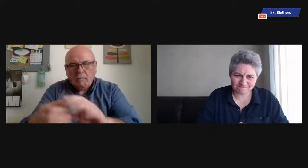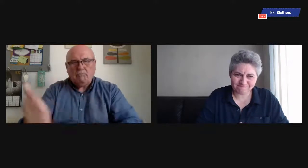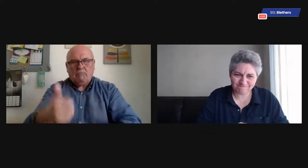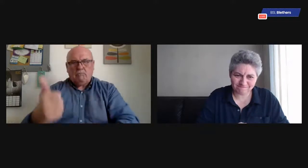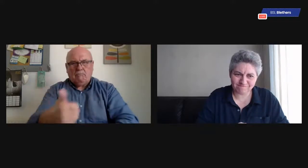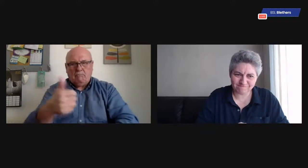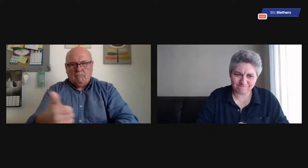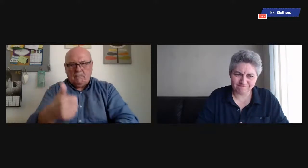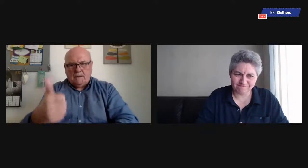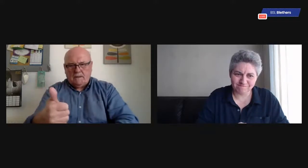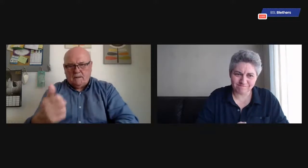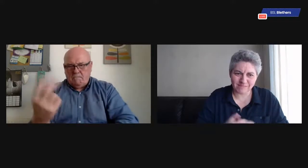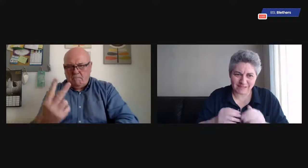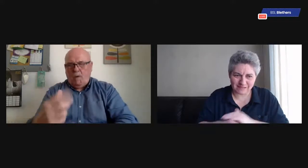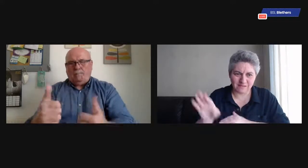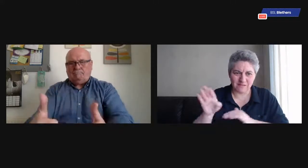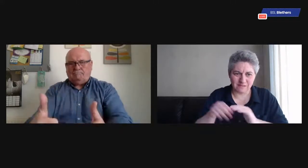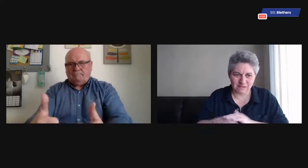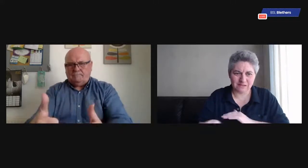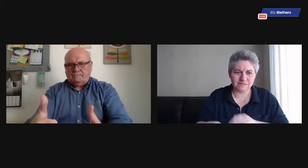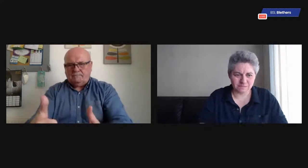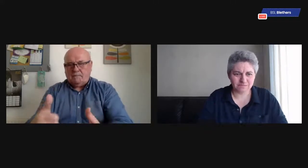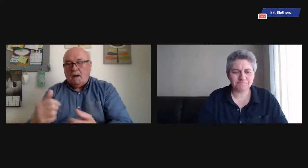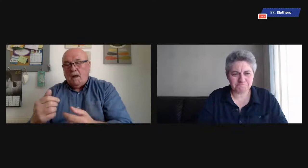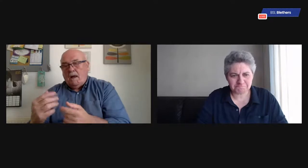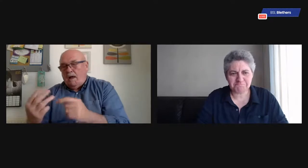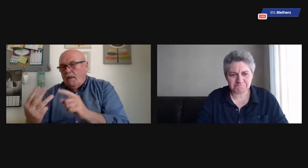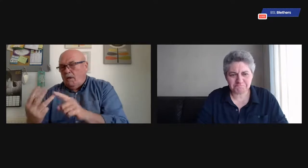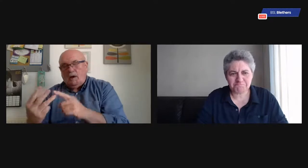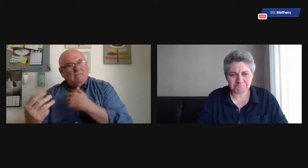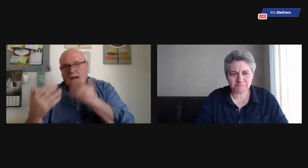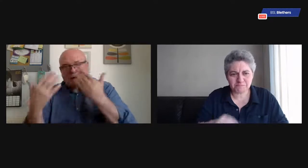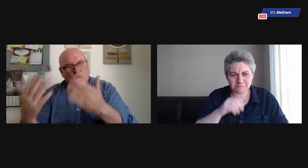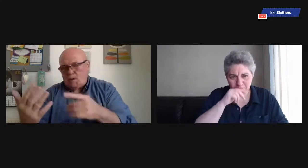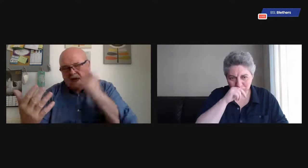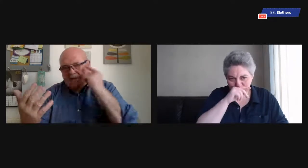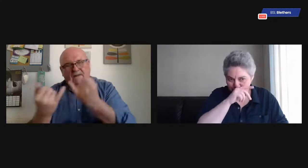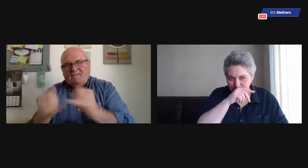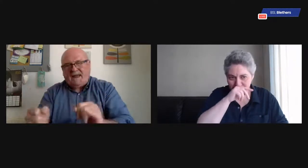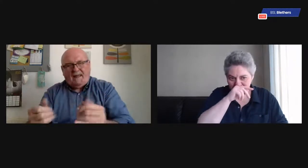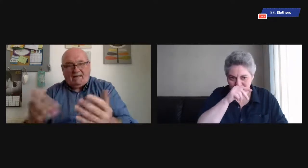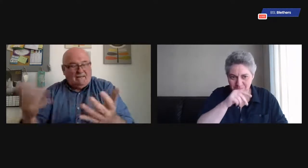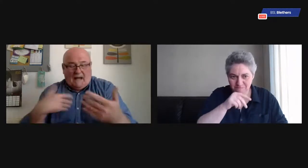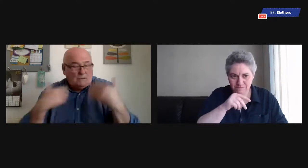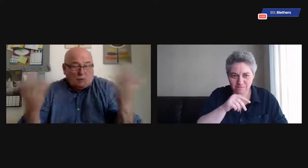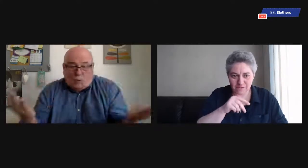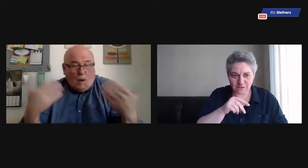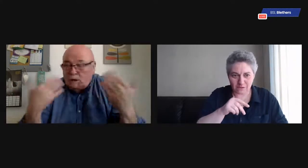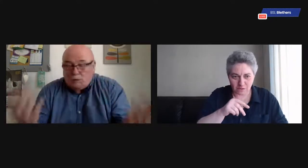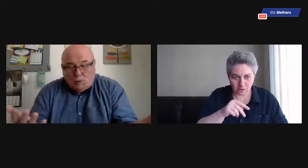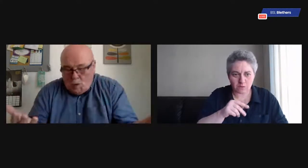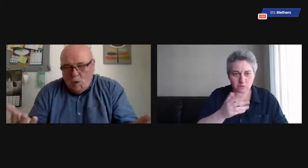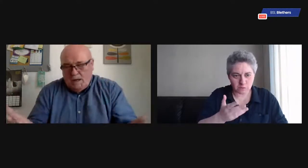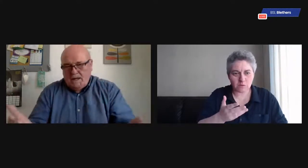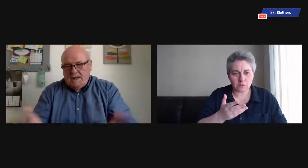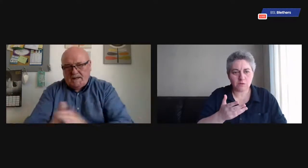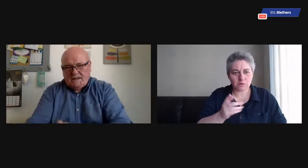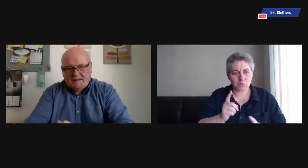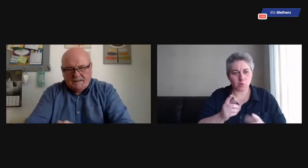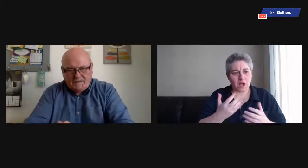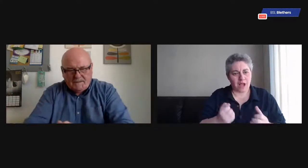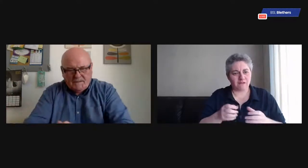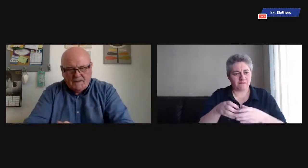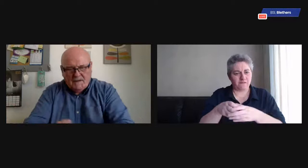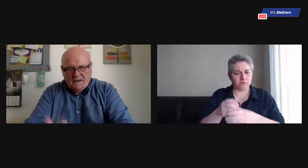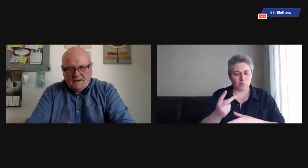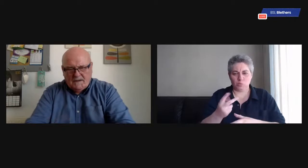It is very different than before. It is much more strict, and that's great. That's a really good thing. I don't know. There